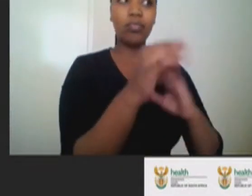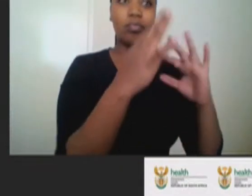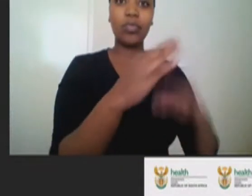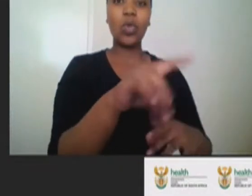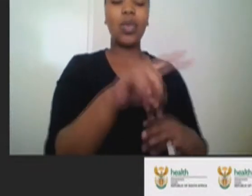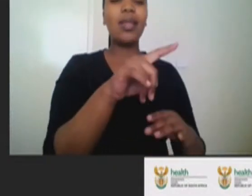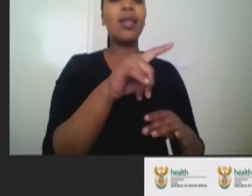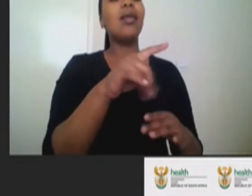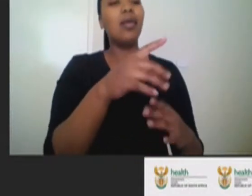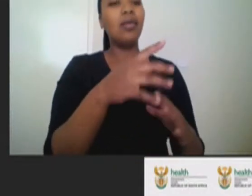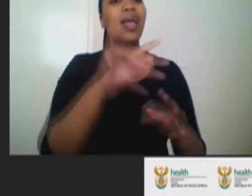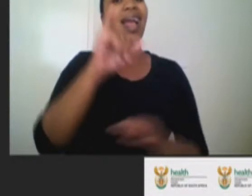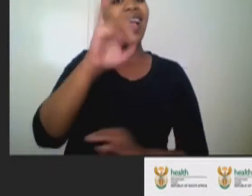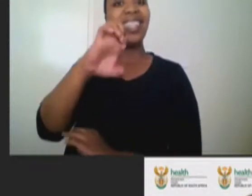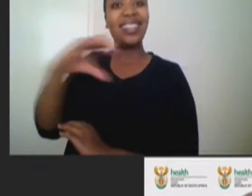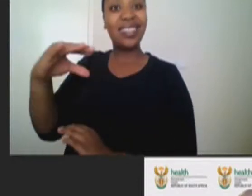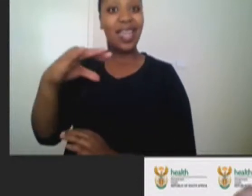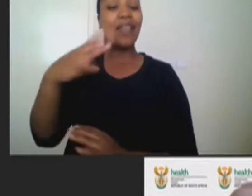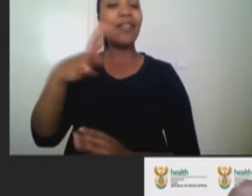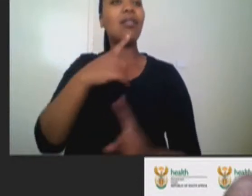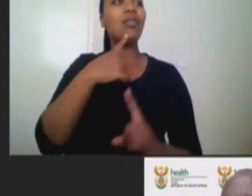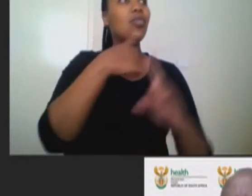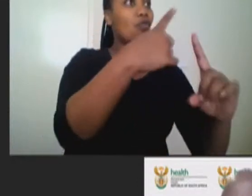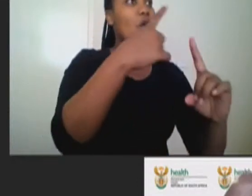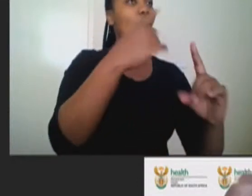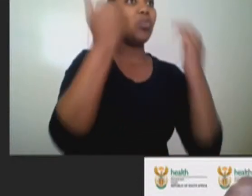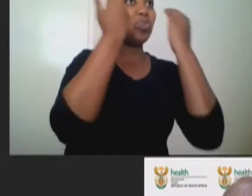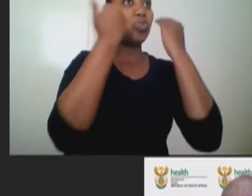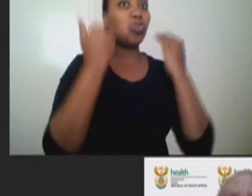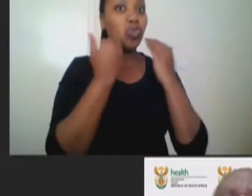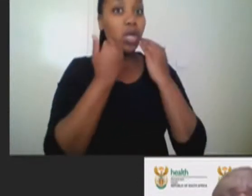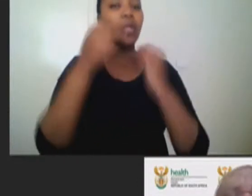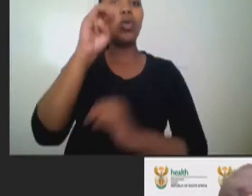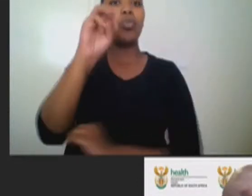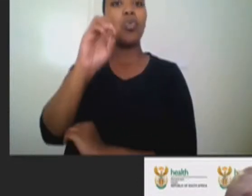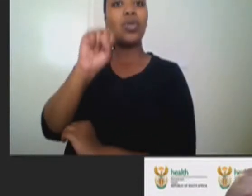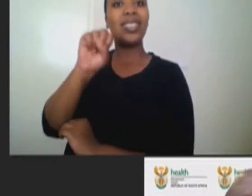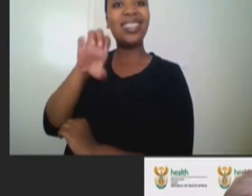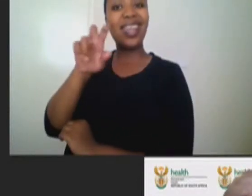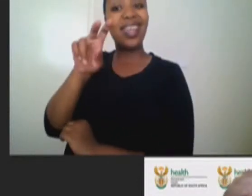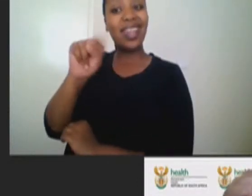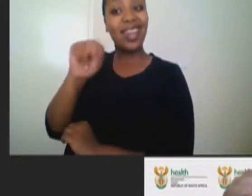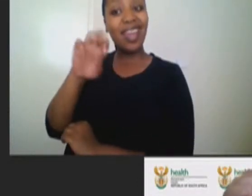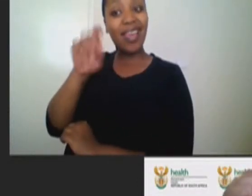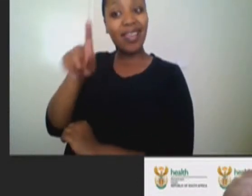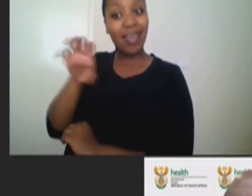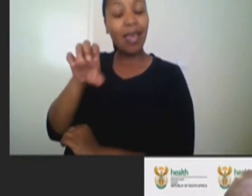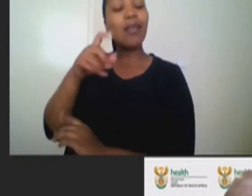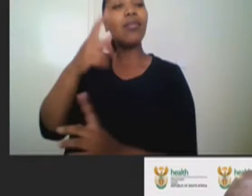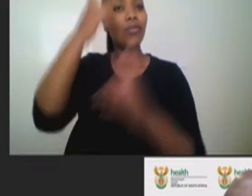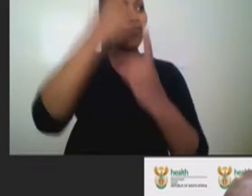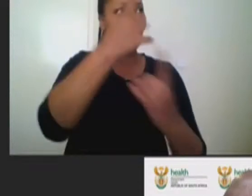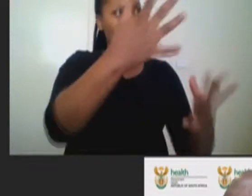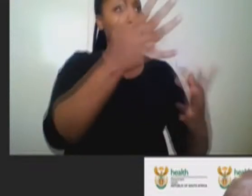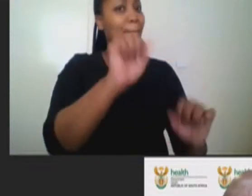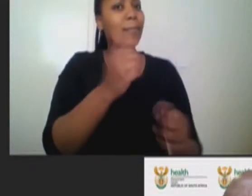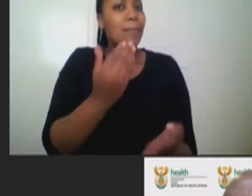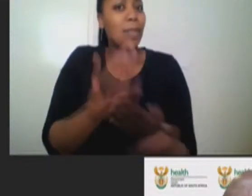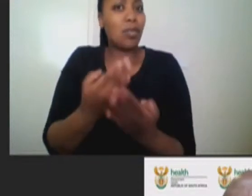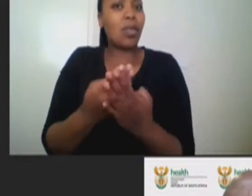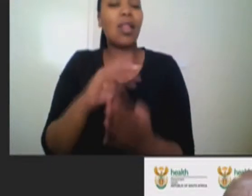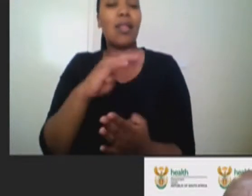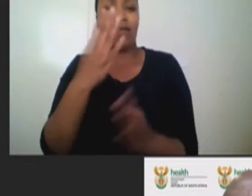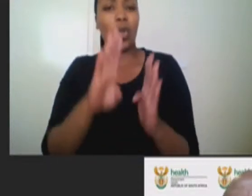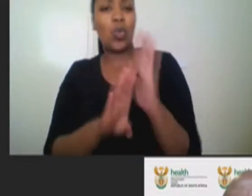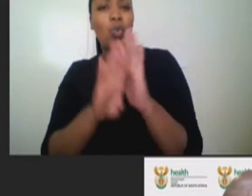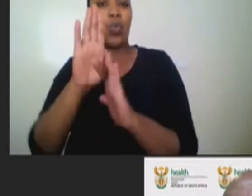be a possibility of a fourth wave, and he did not mention the date and time. So we as government are always supported by